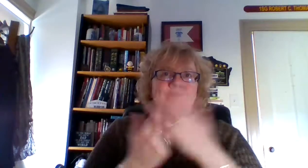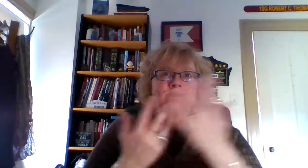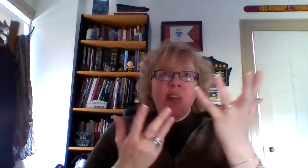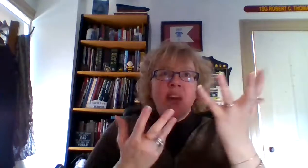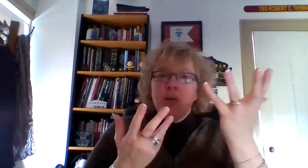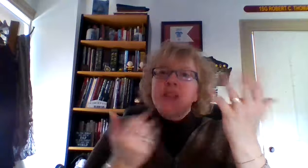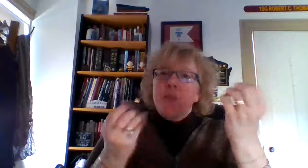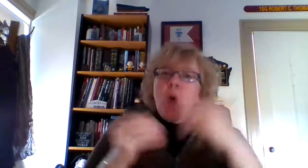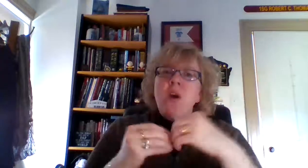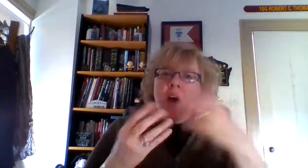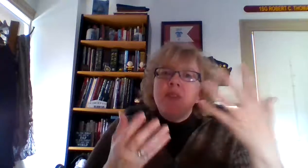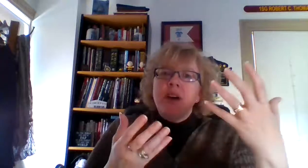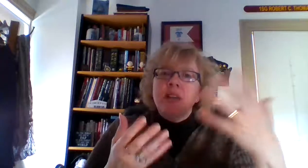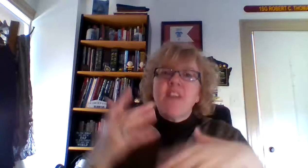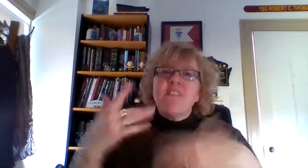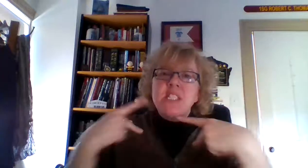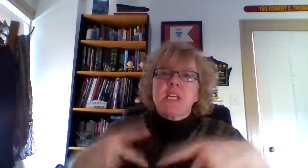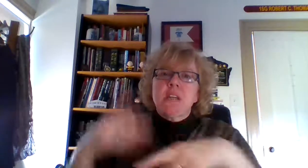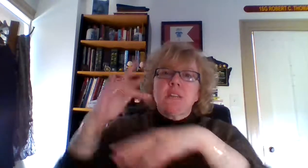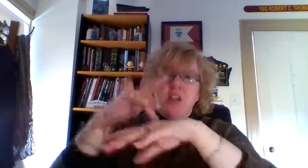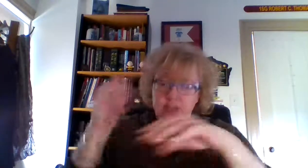I don't know, it's more of a like a physical touching.